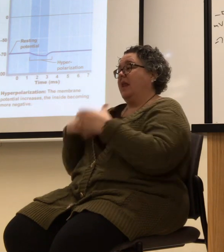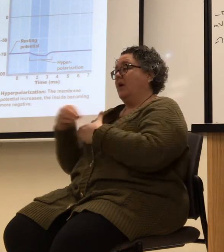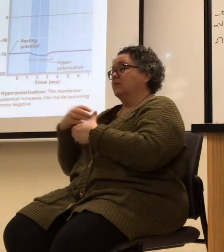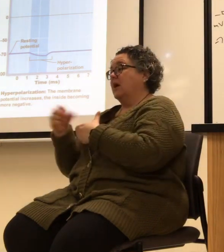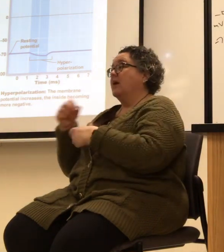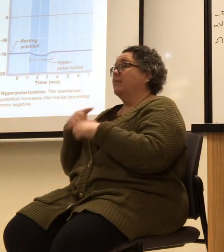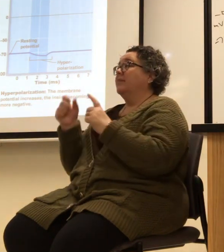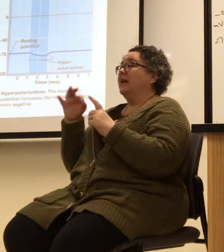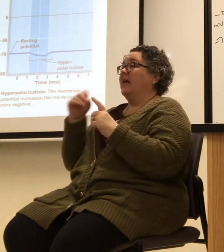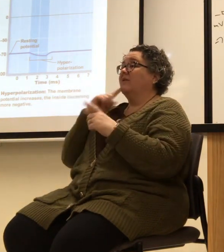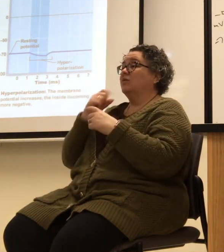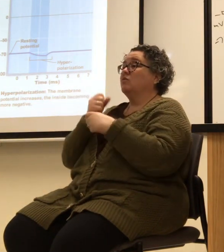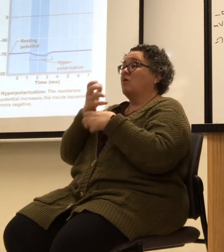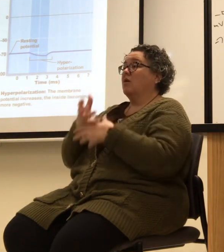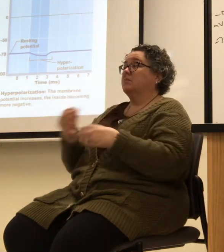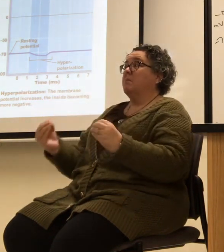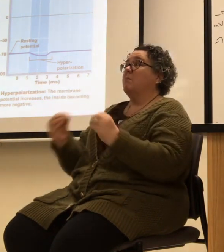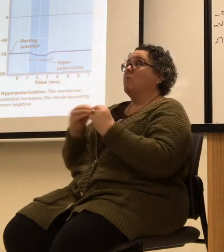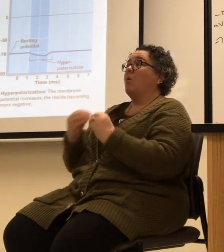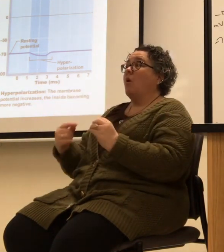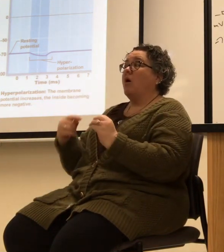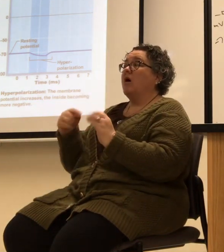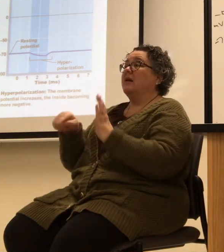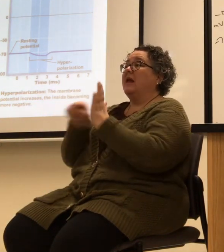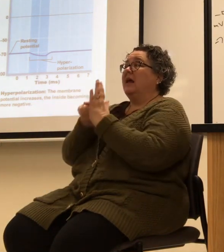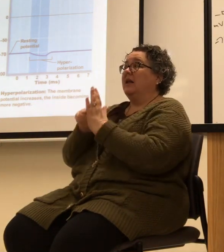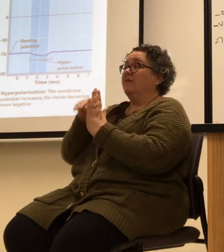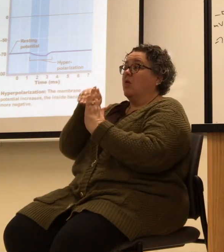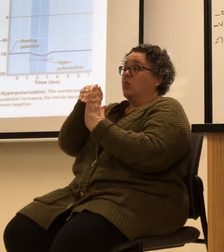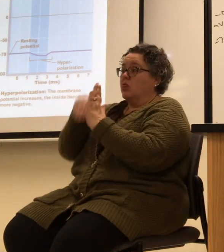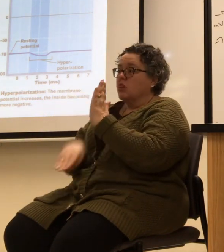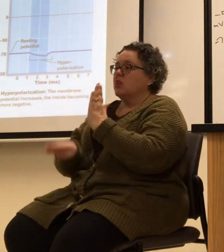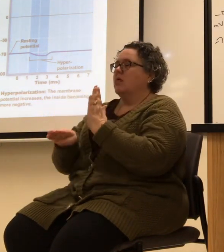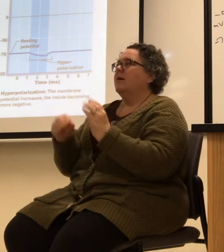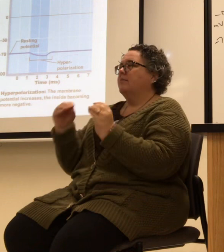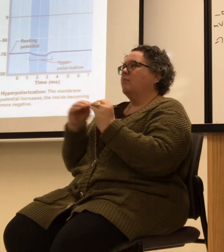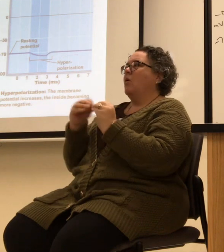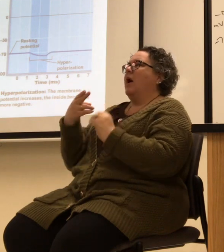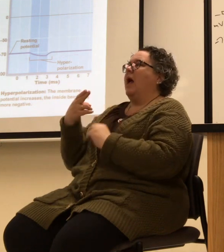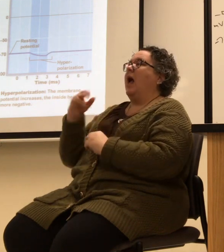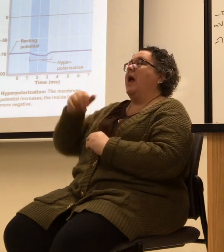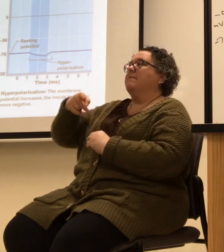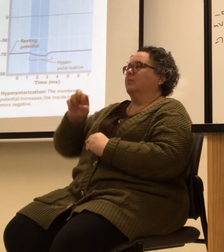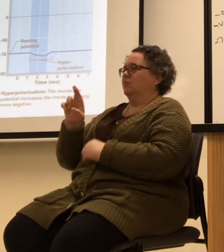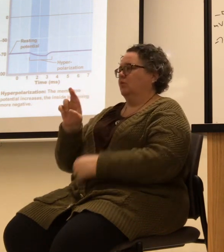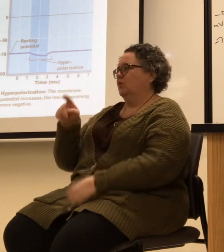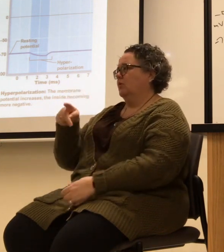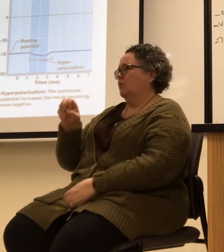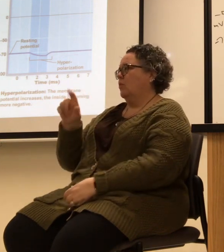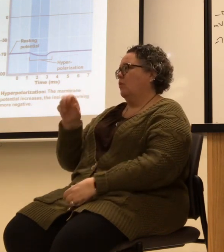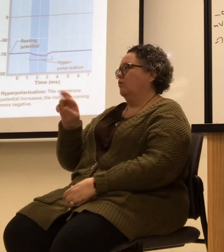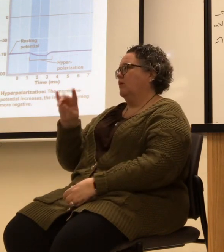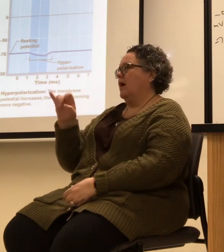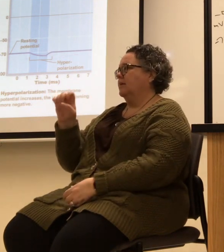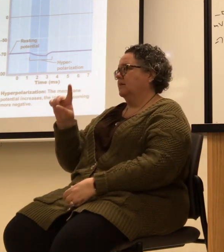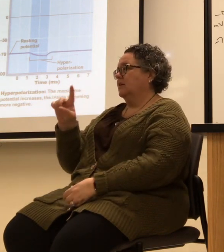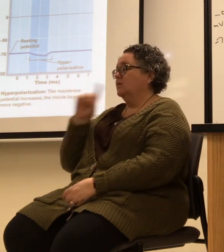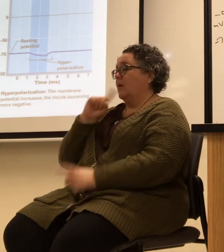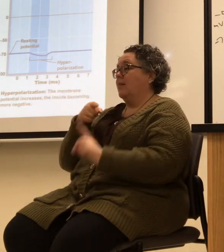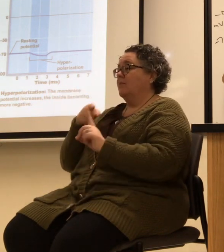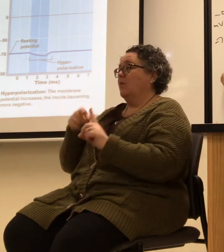make the inside of a cell even more negative, it's like hyperpolarized, right? So at the point of